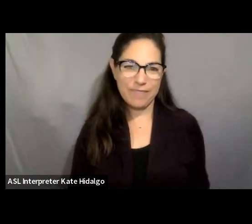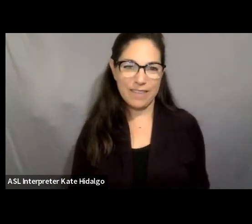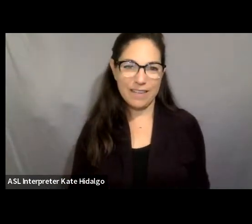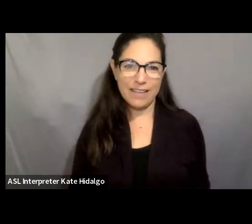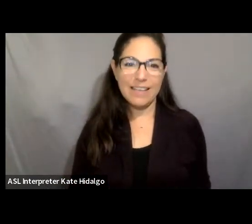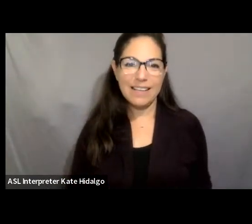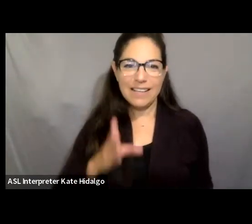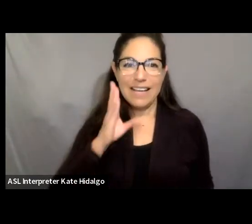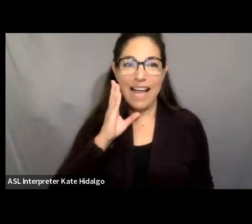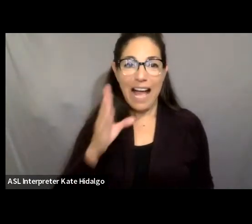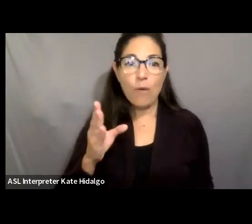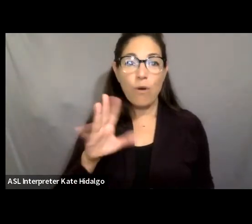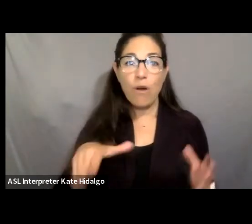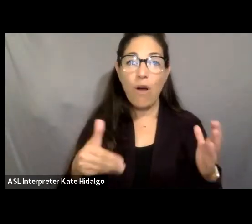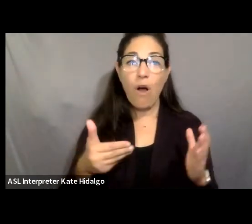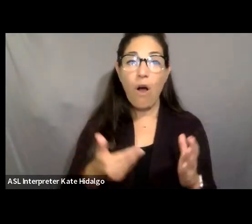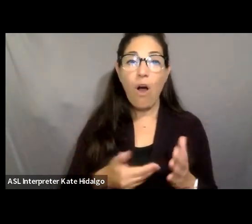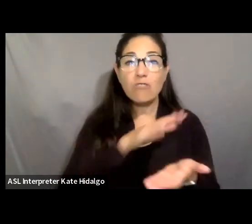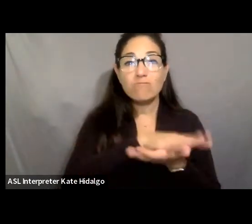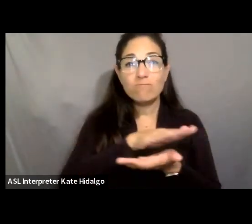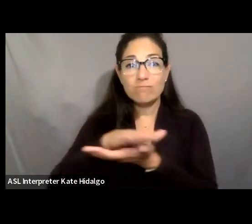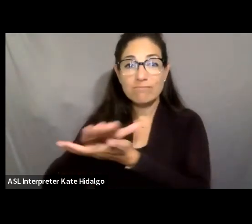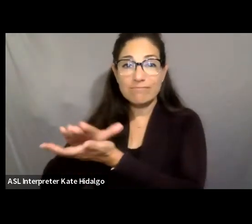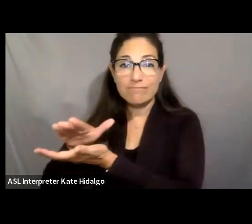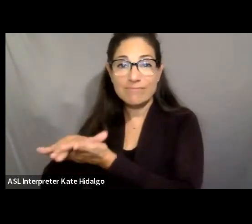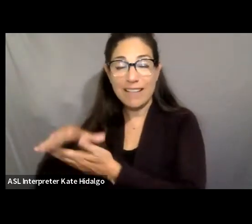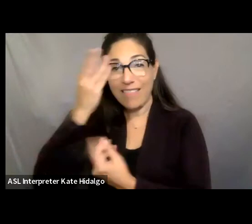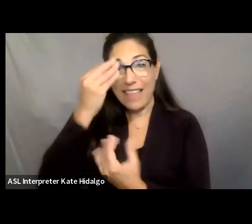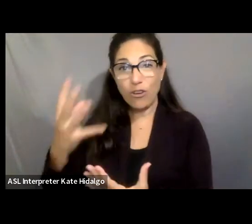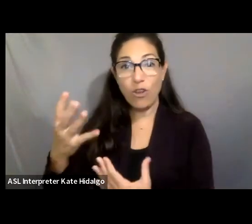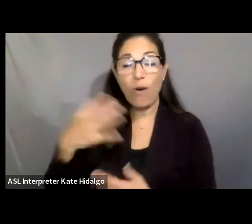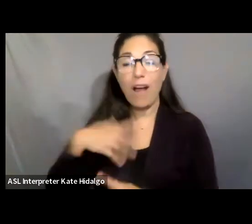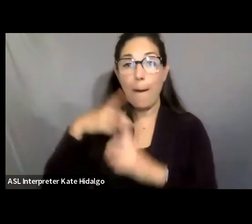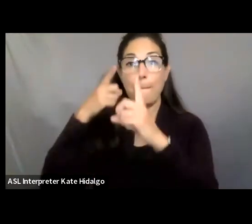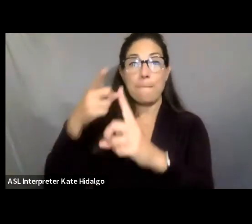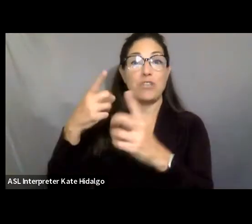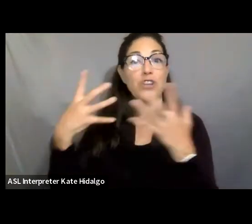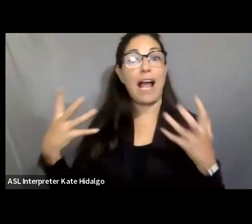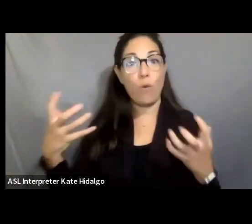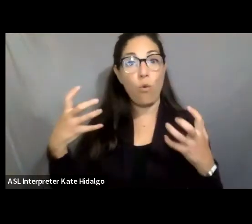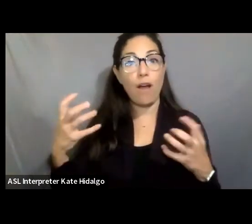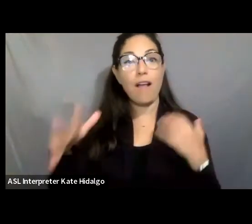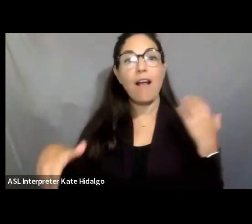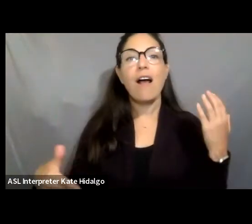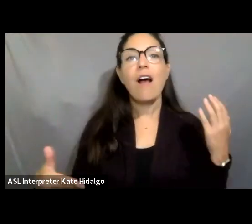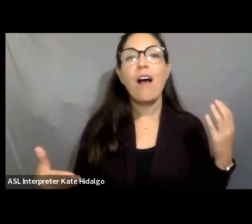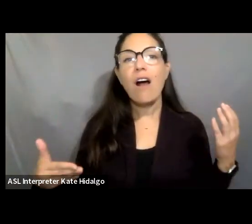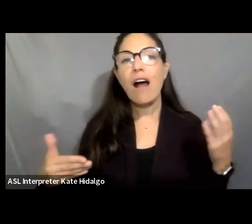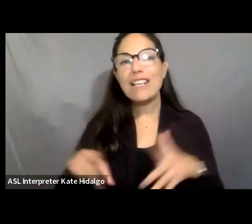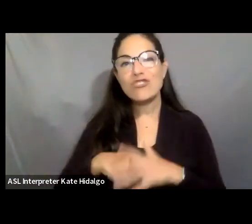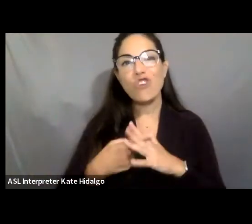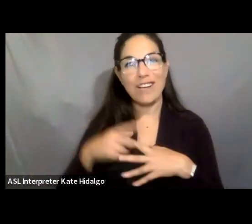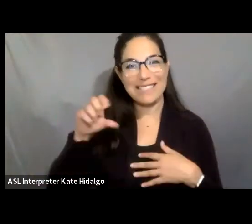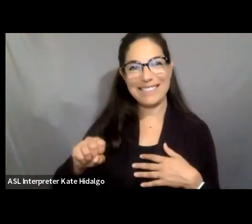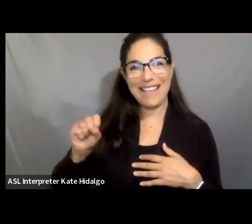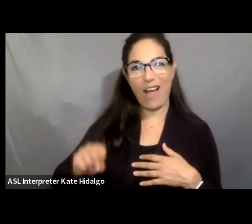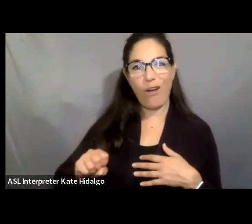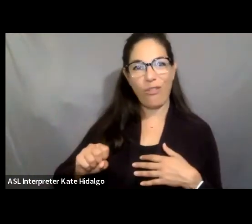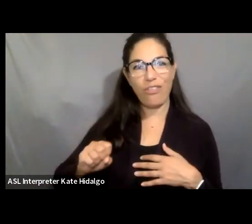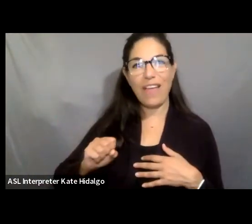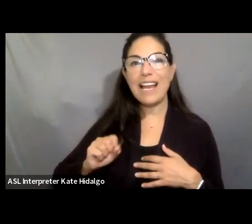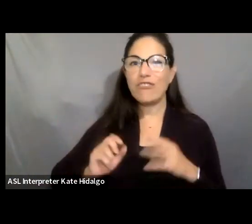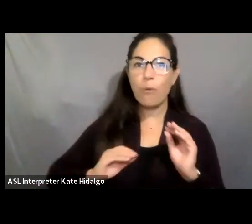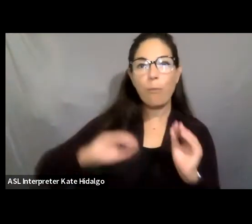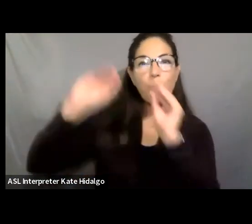will put all the campuses on notice. It's a mission of mine to get I started in the south and I'm heading